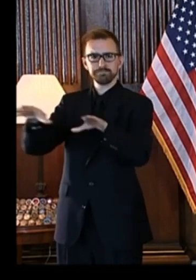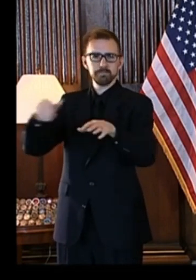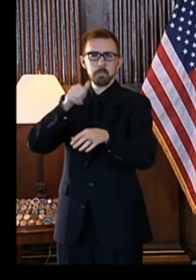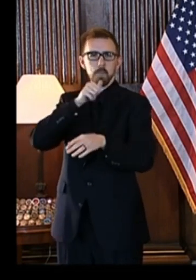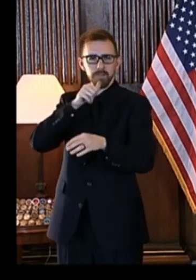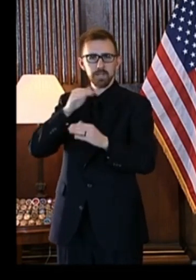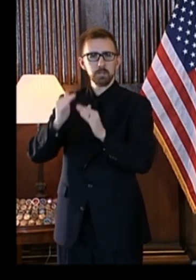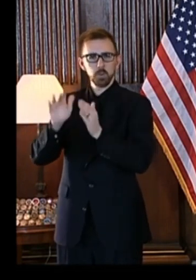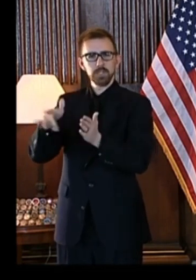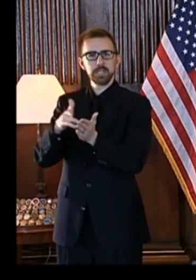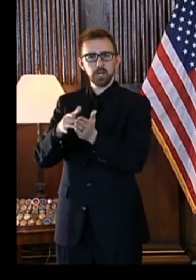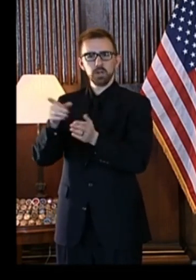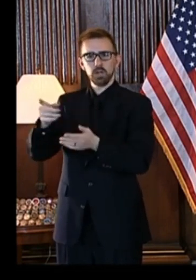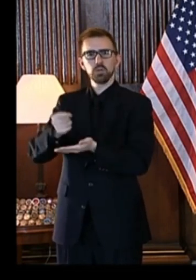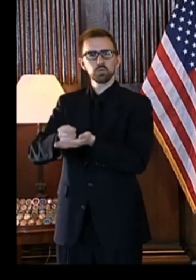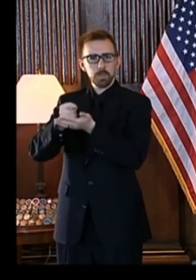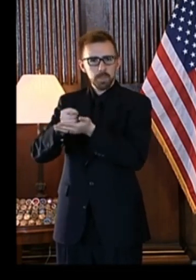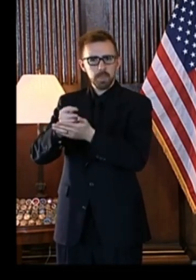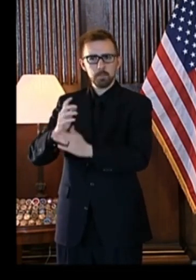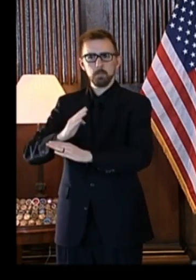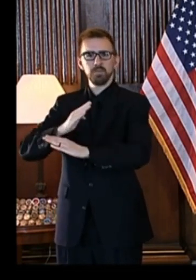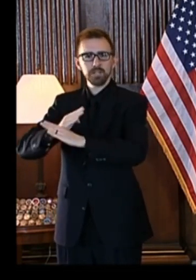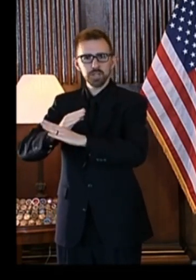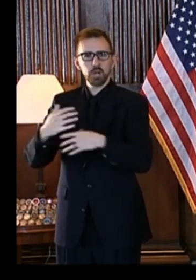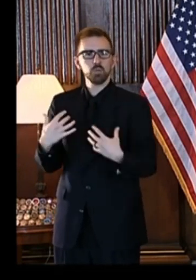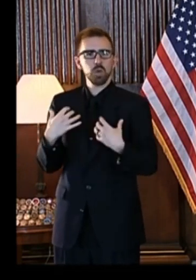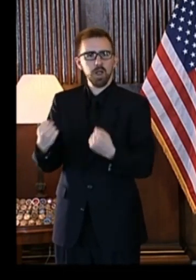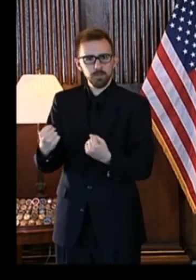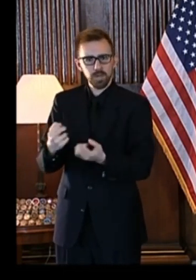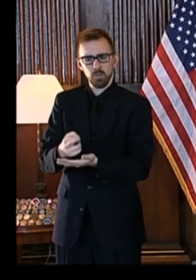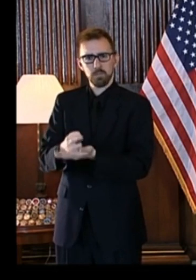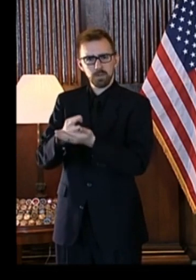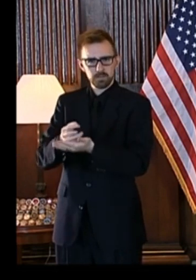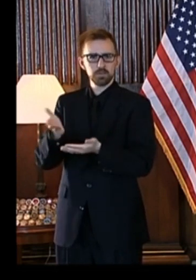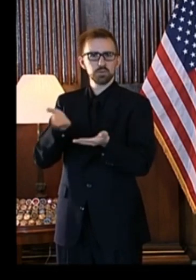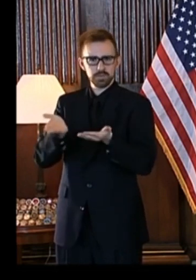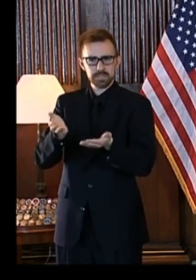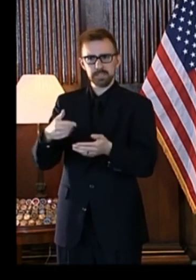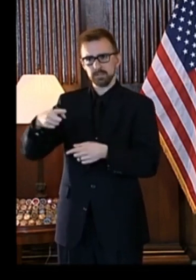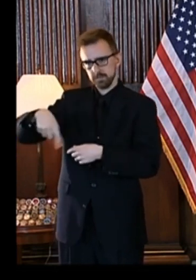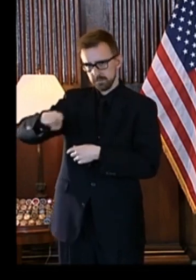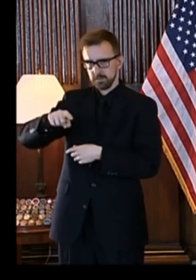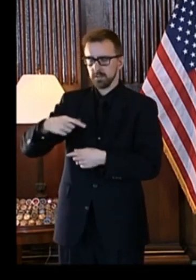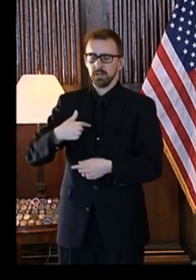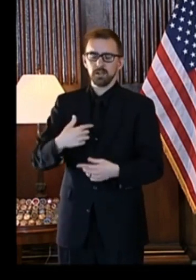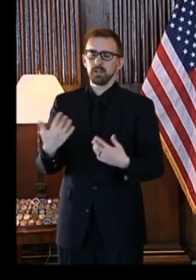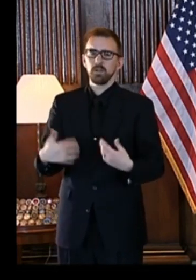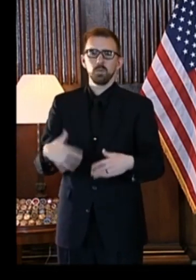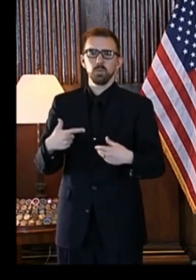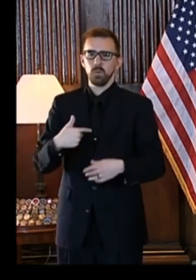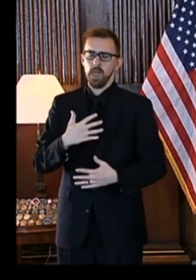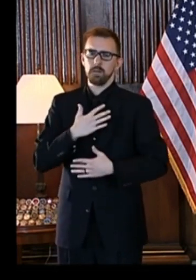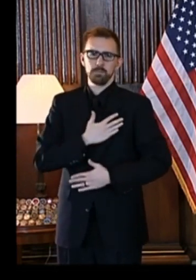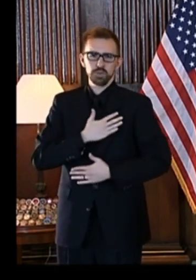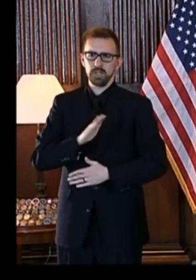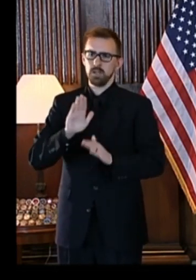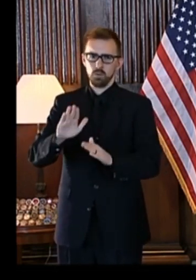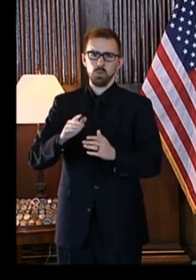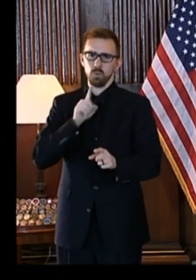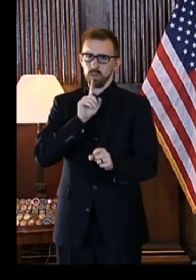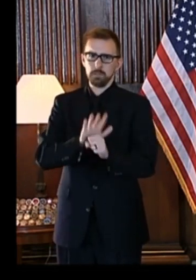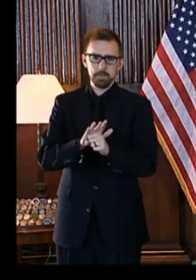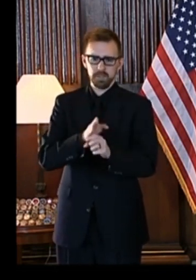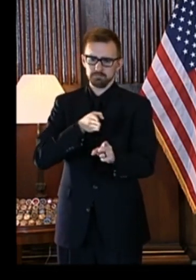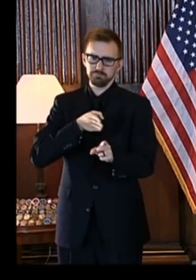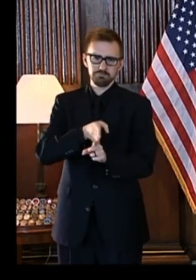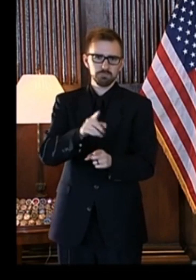of treatment, prevention, recovery, and habilitation services. I cannot tell you how much I appreciate your commitment